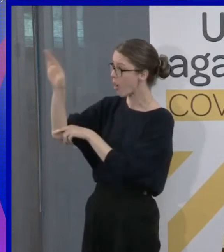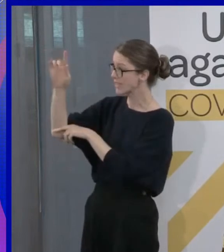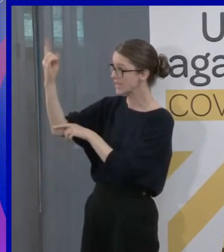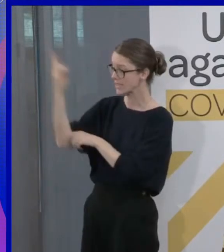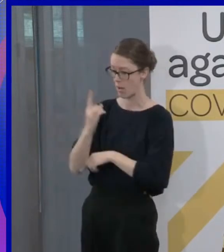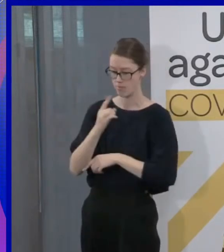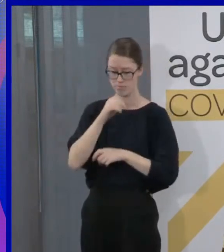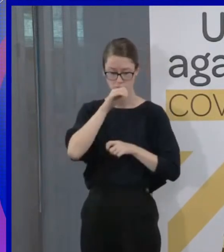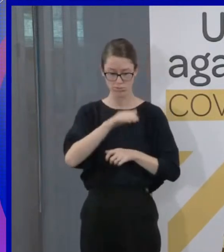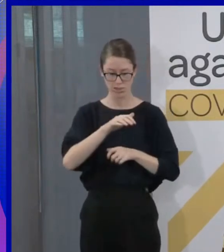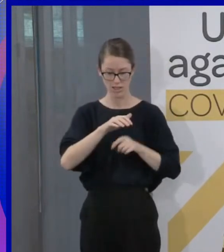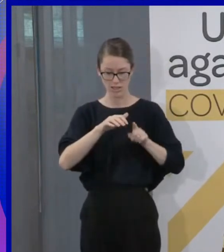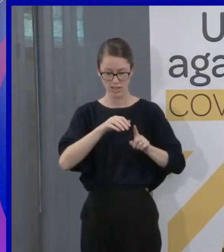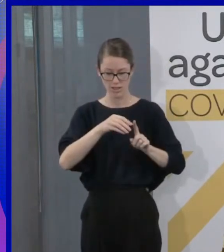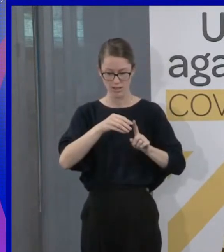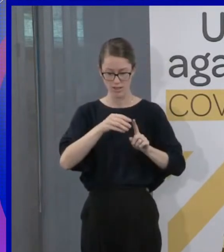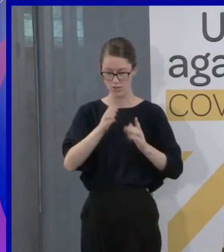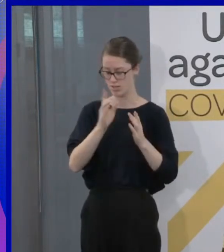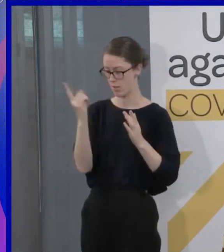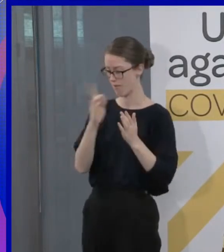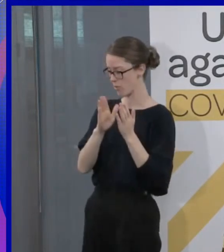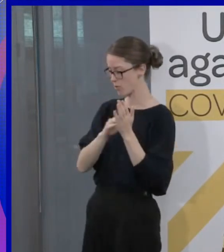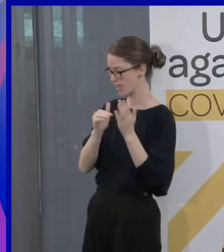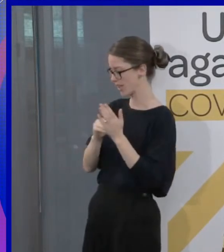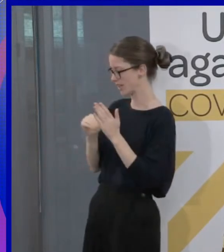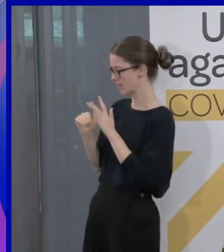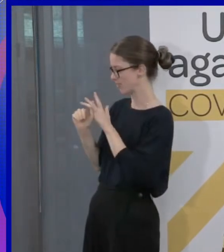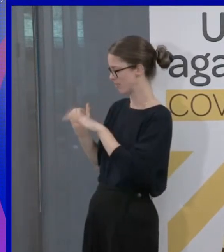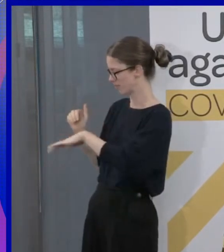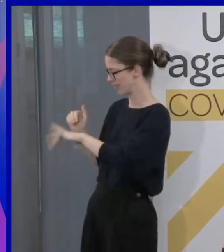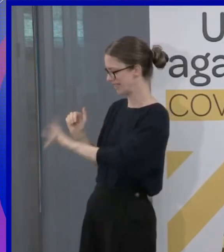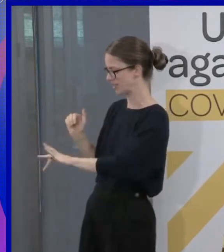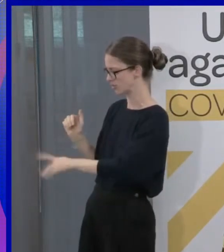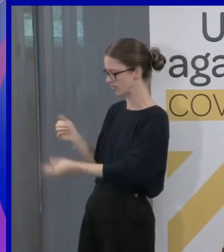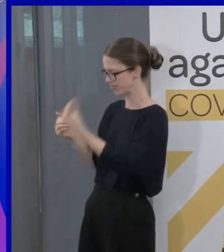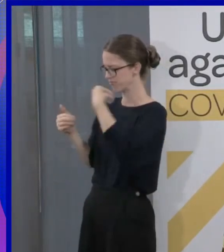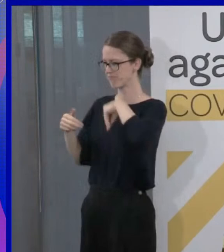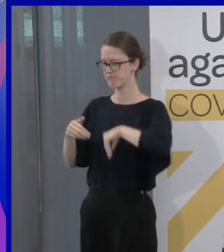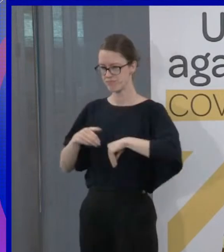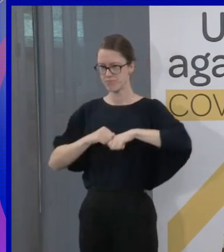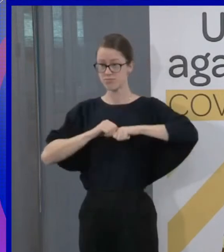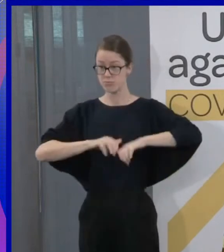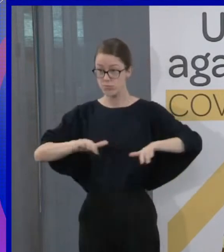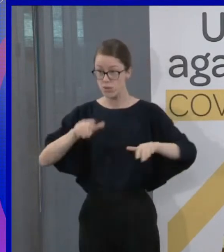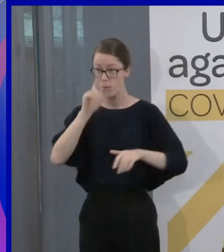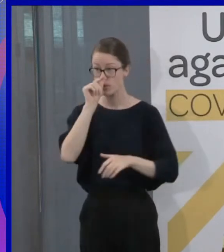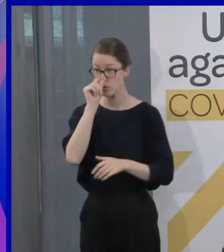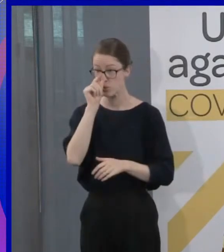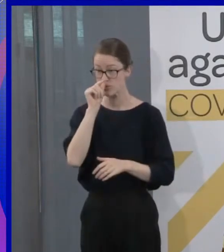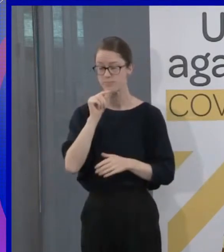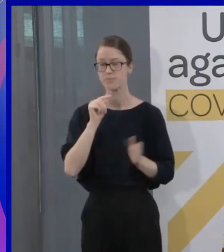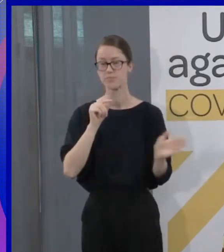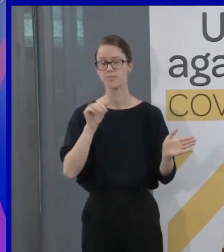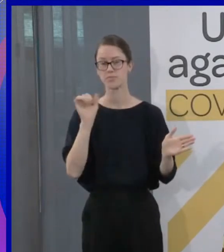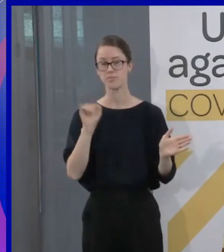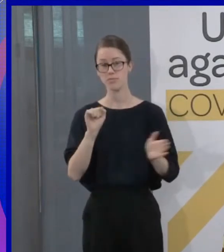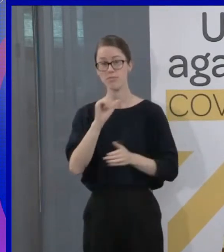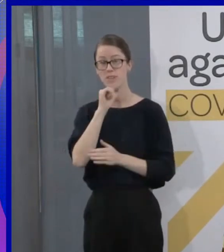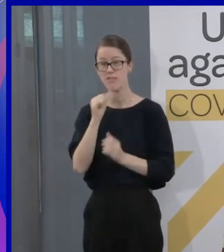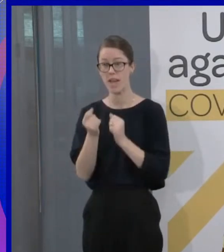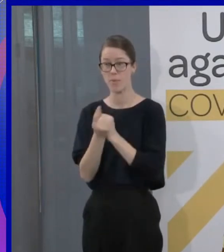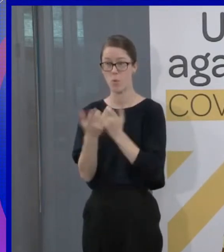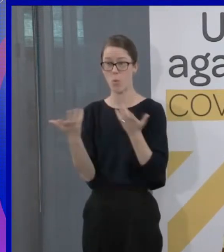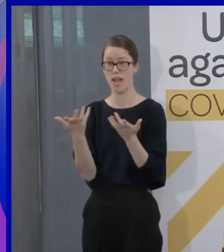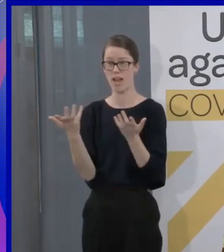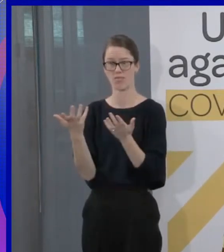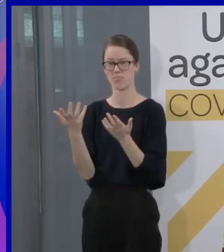contaminates it, then it comes to New Zealand, and then somebody from New Zealand picks it up from the contaminated surface. Yes, and where that may have occurred, of course, is